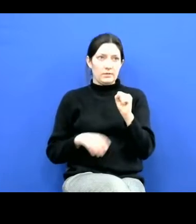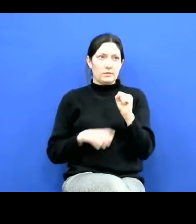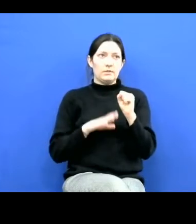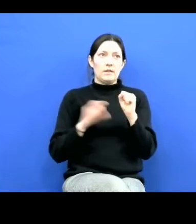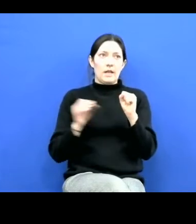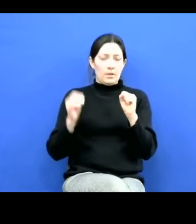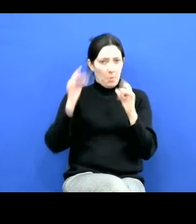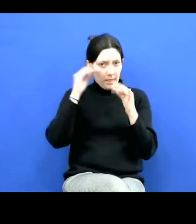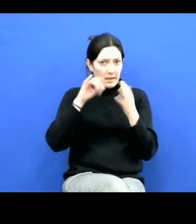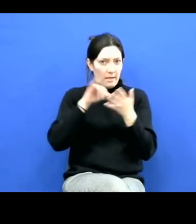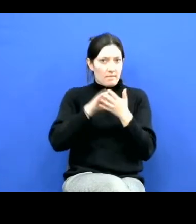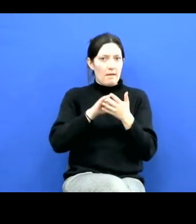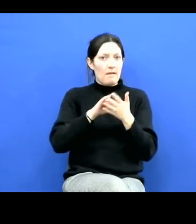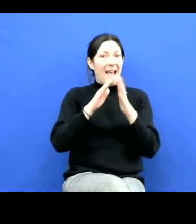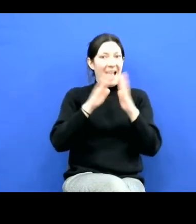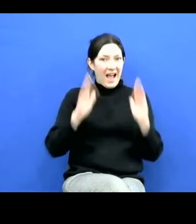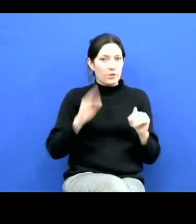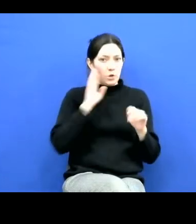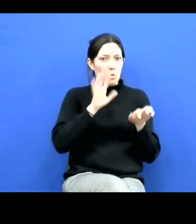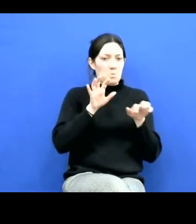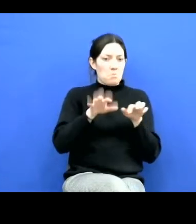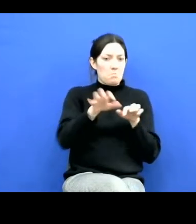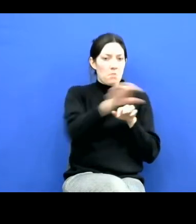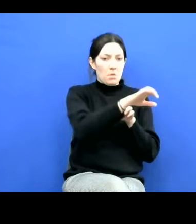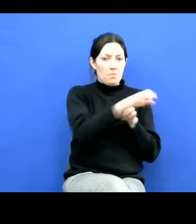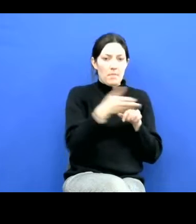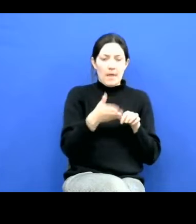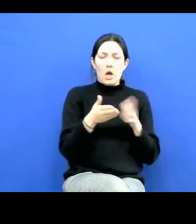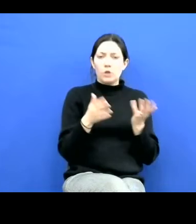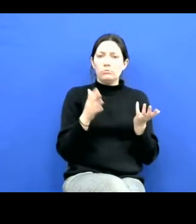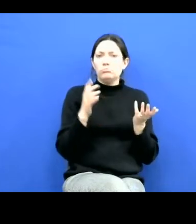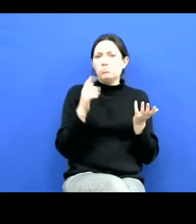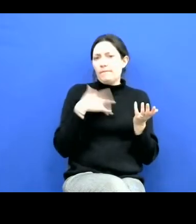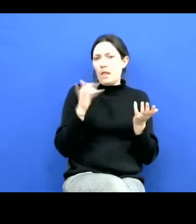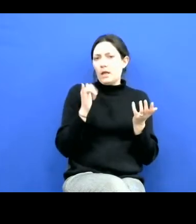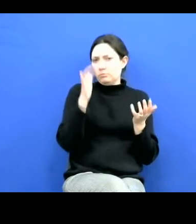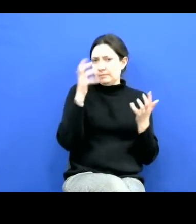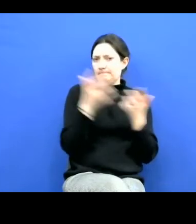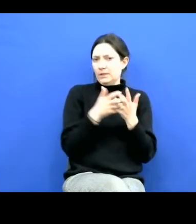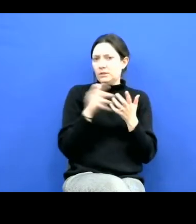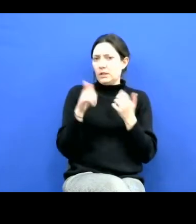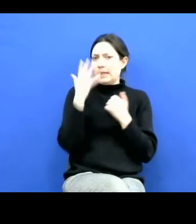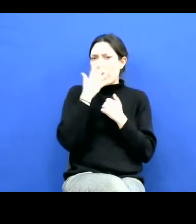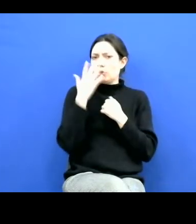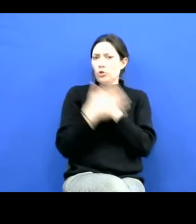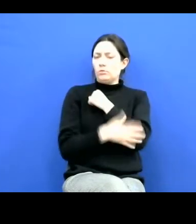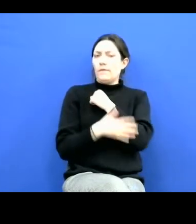the thinking. That seemed, to fit the character of the neighborhood, and,